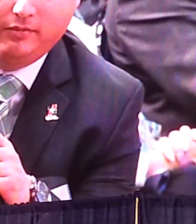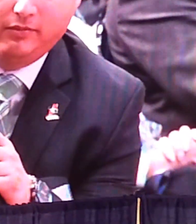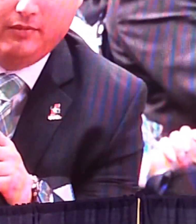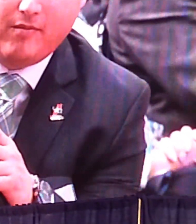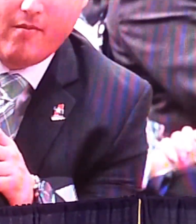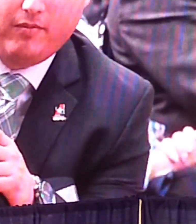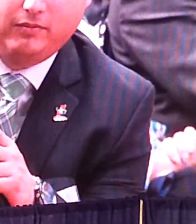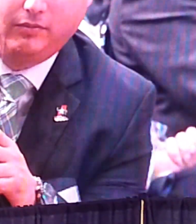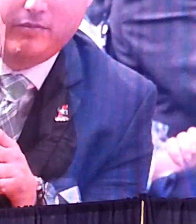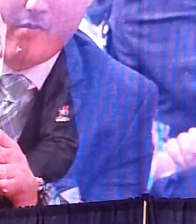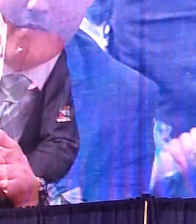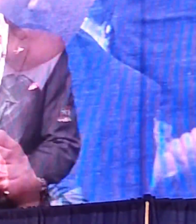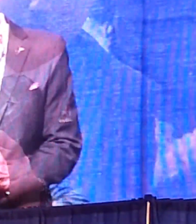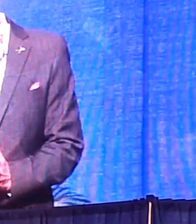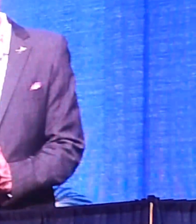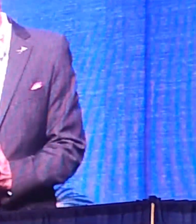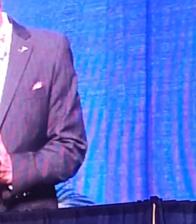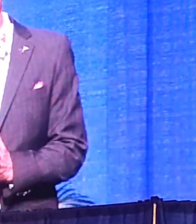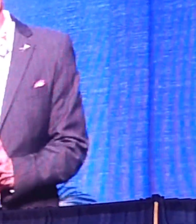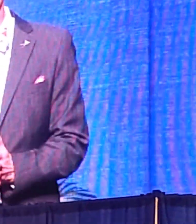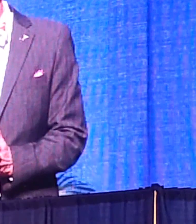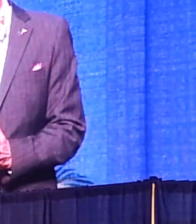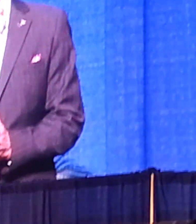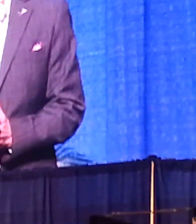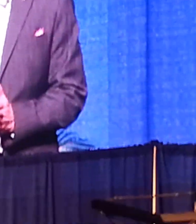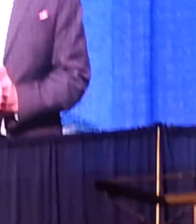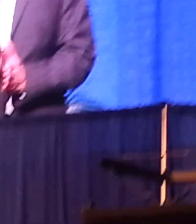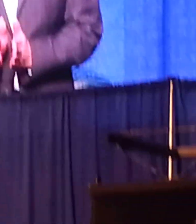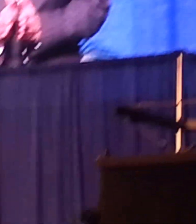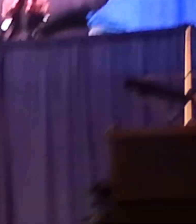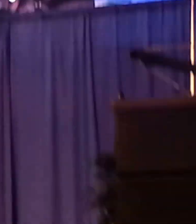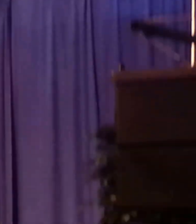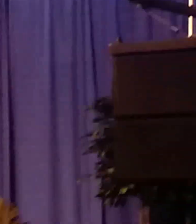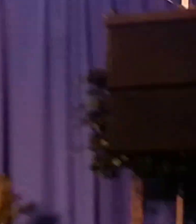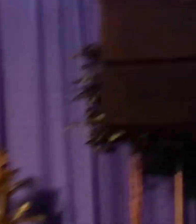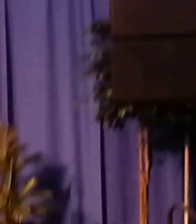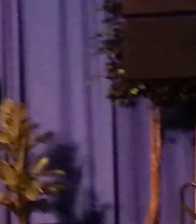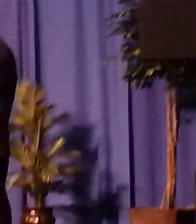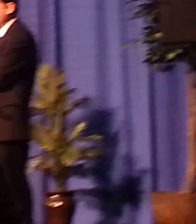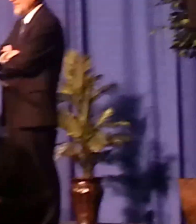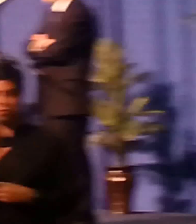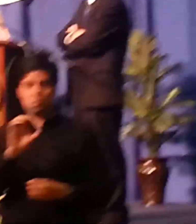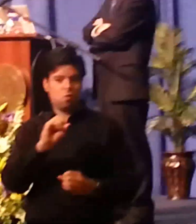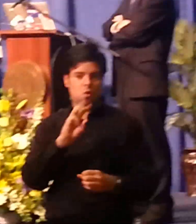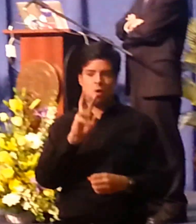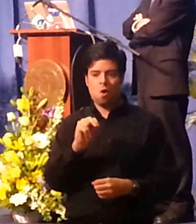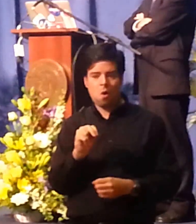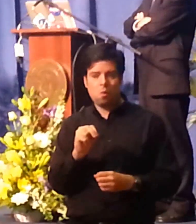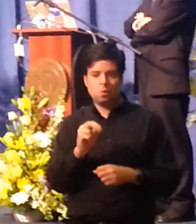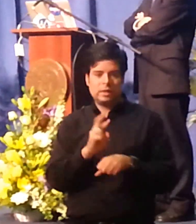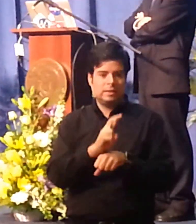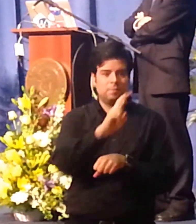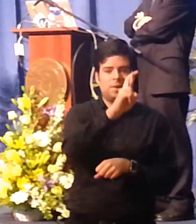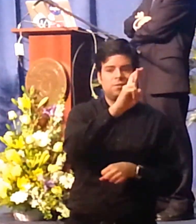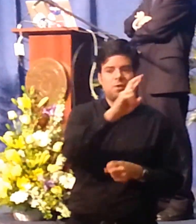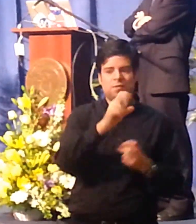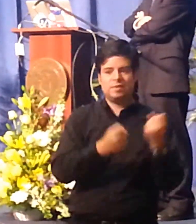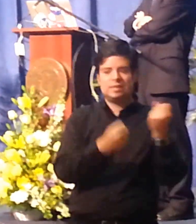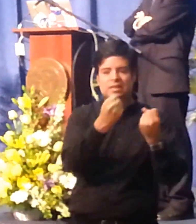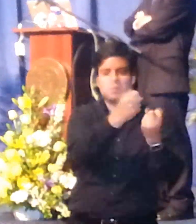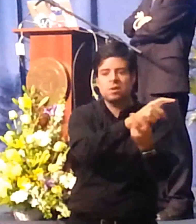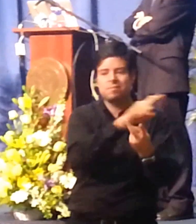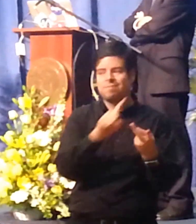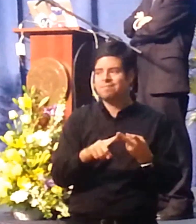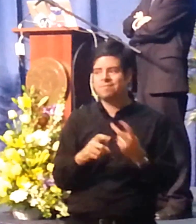about space. And I'll have 12 demonstrations in there. You can make your own spacecraft steering. You